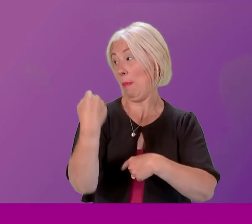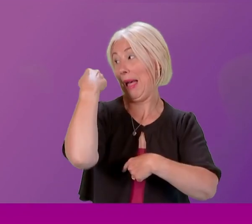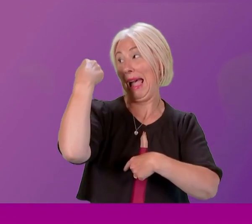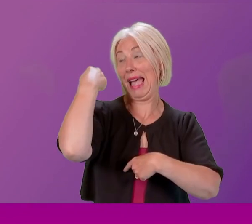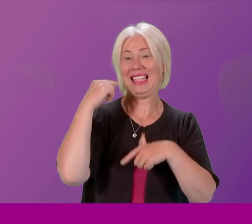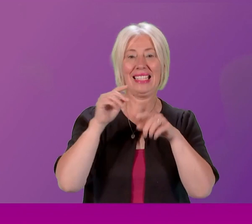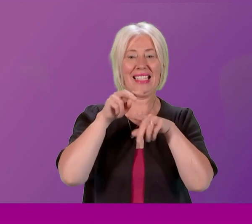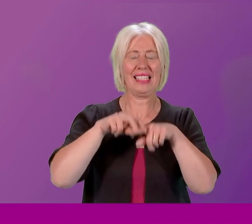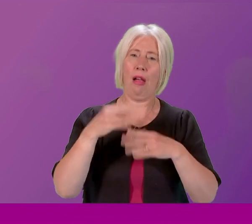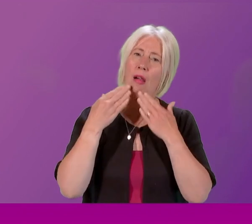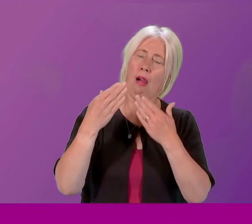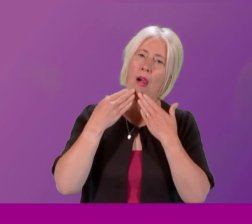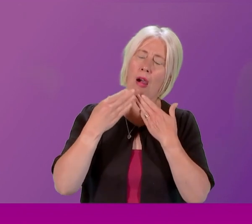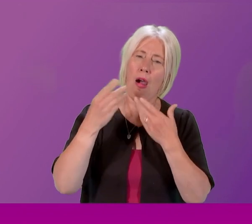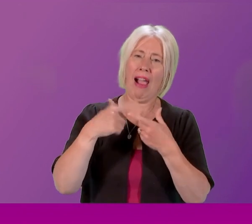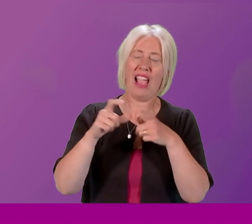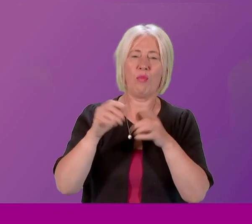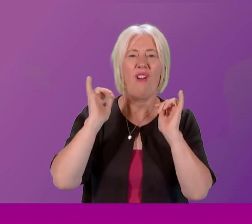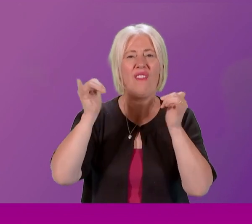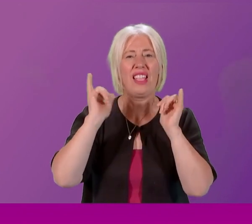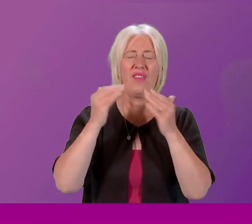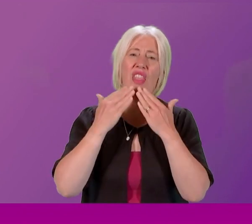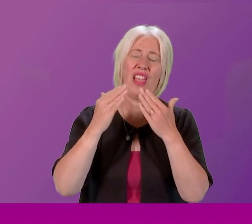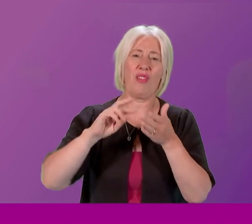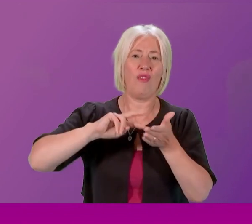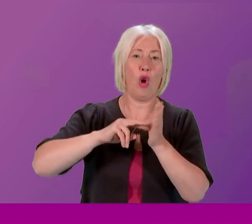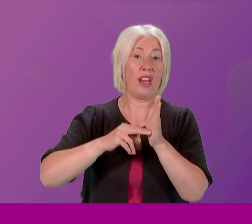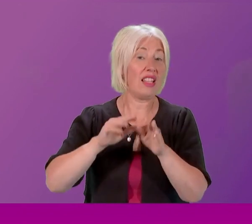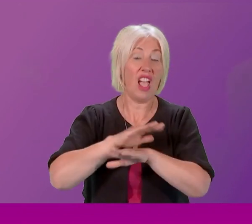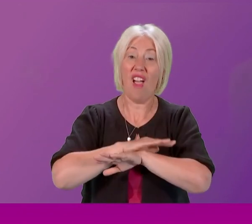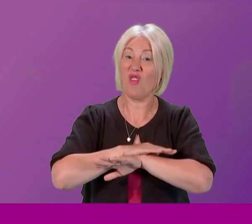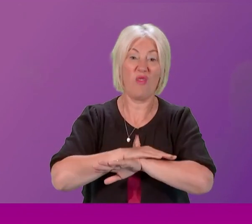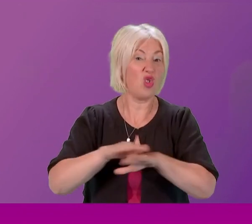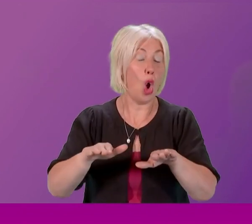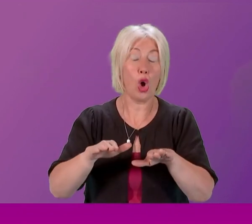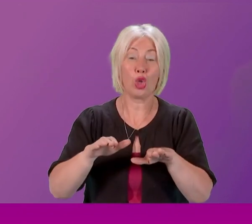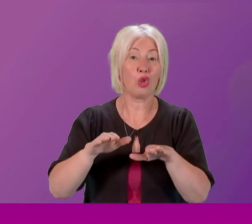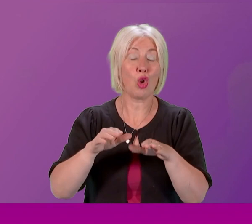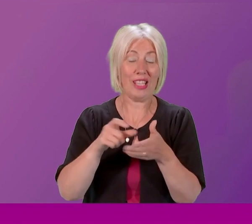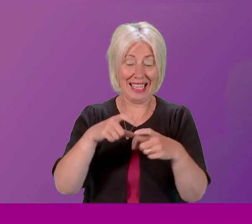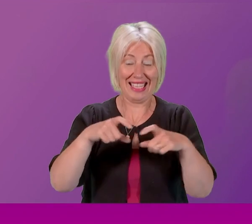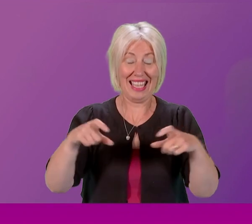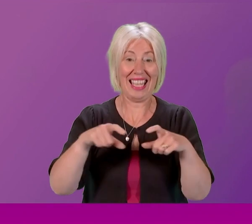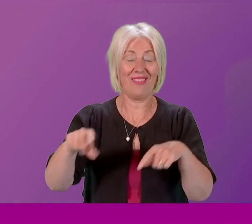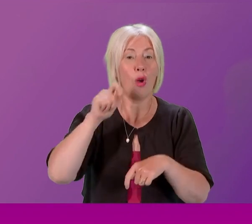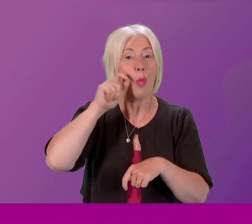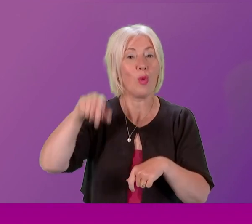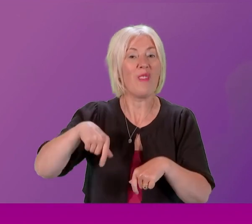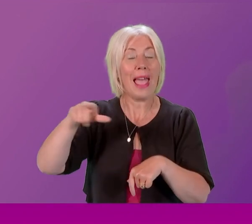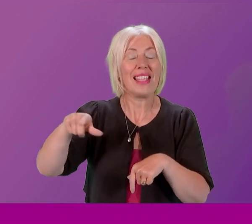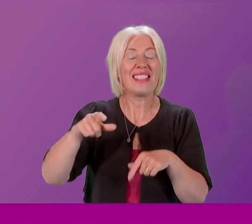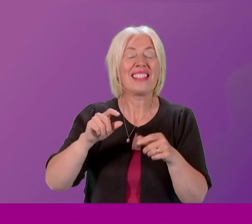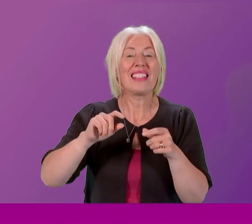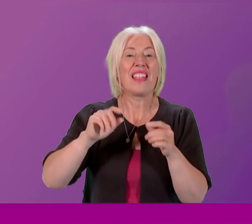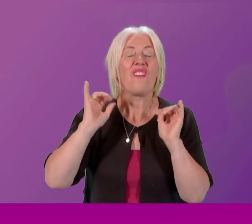you to her and the Edinburgh Festival for organising it. And if you've not got a ticket for the Budapest Festival of Orchestra for the next couple of nights, beg, borrow or steal